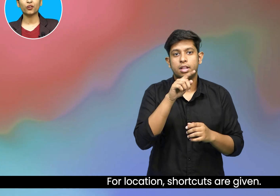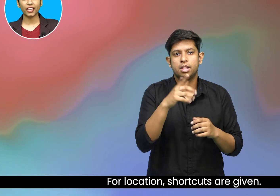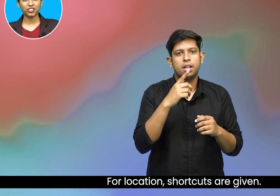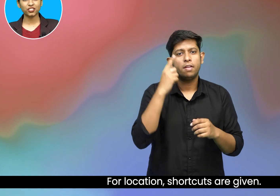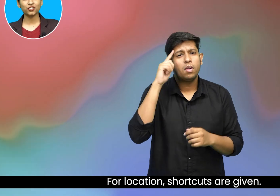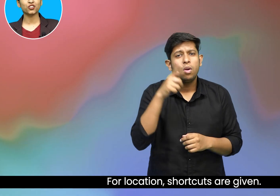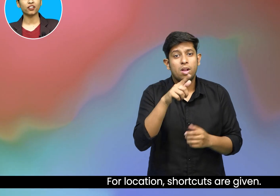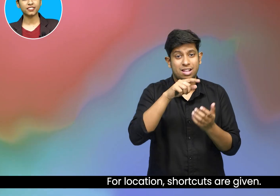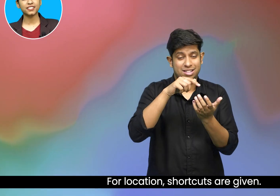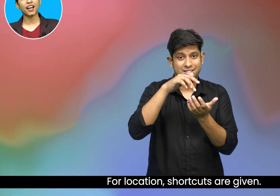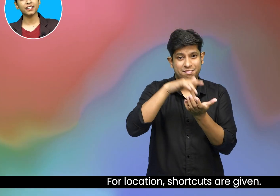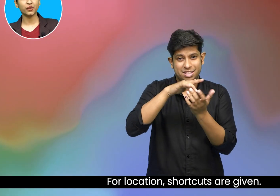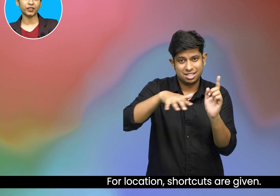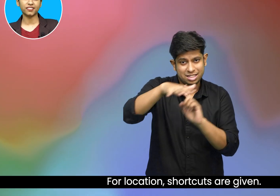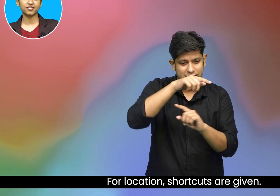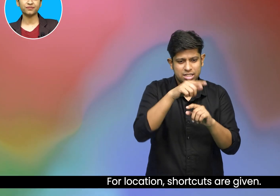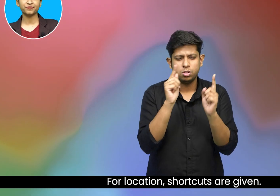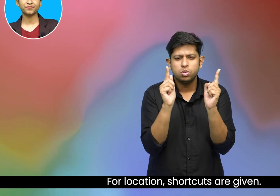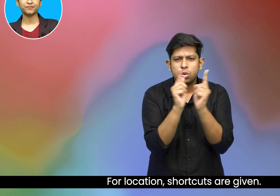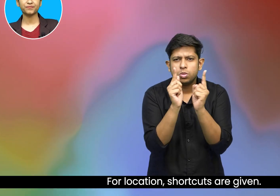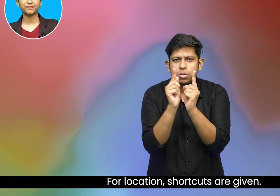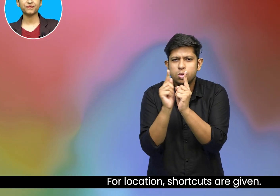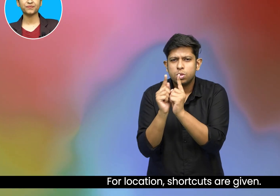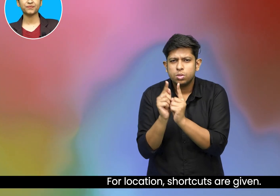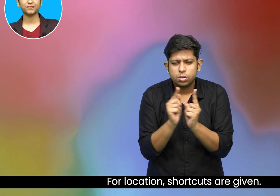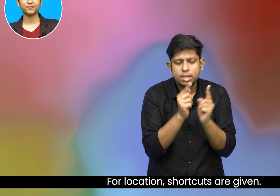For location, shortcuts are given.